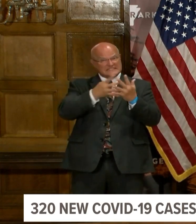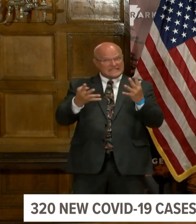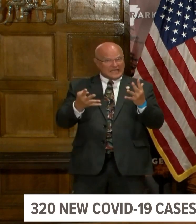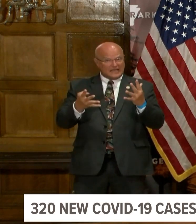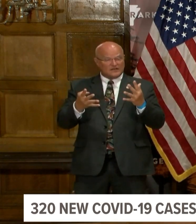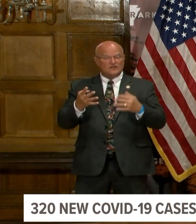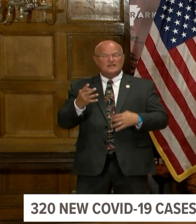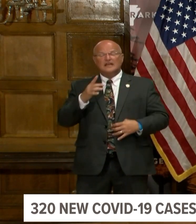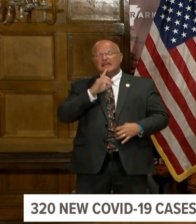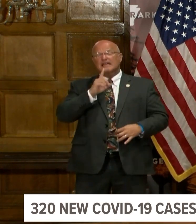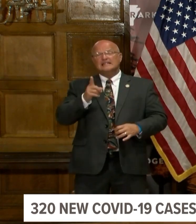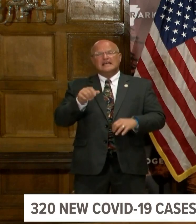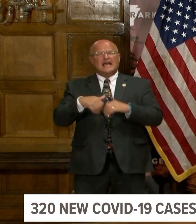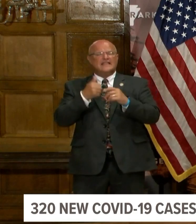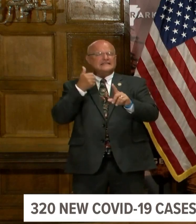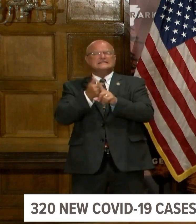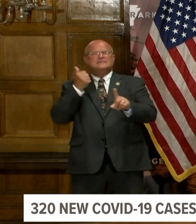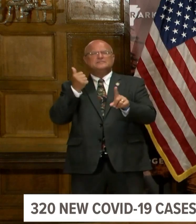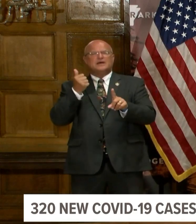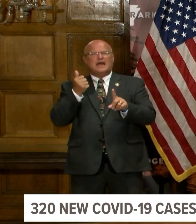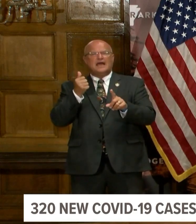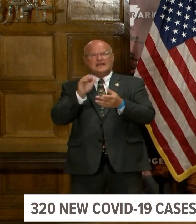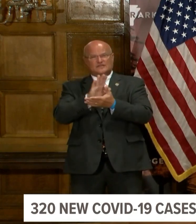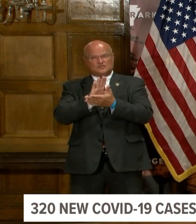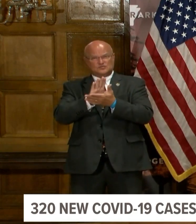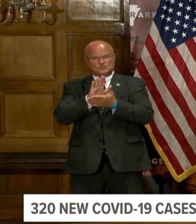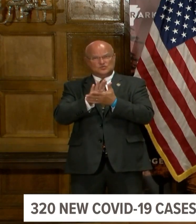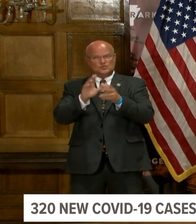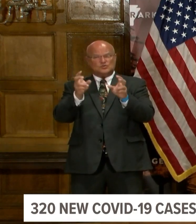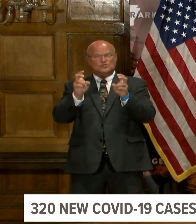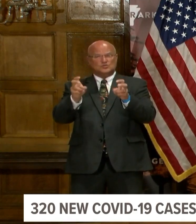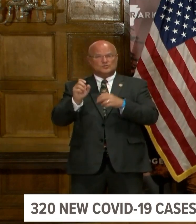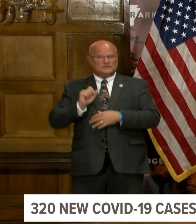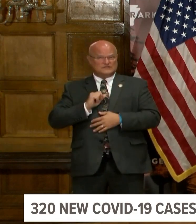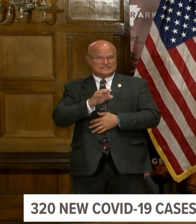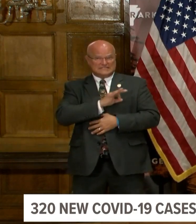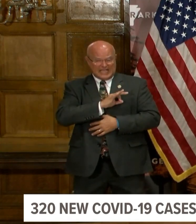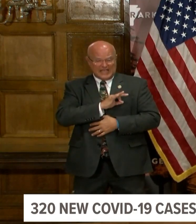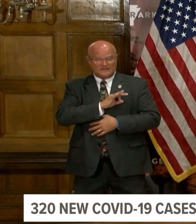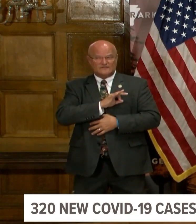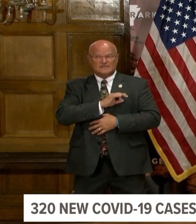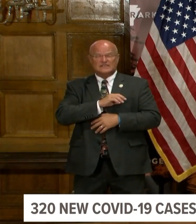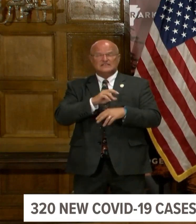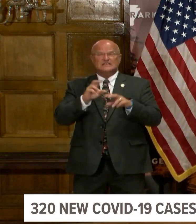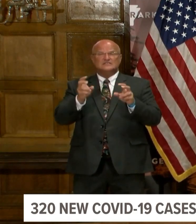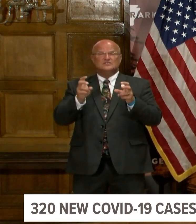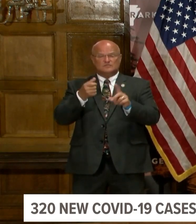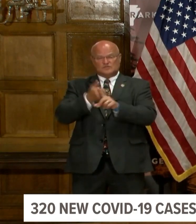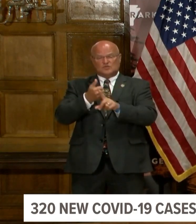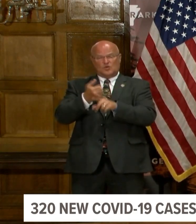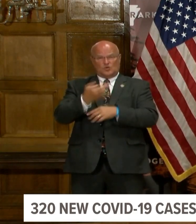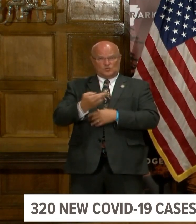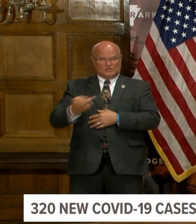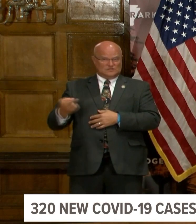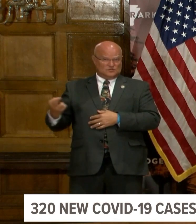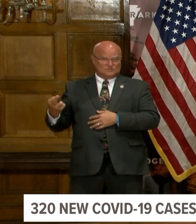and is it, how does that impact the school in terms of staffing, in terms of their own resources, and then